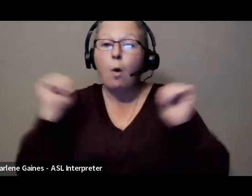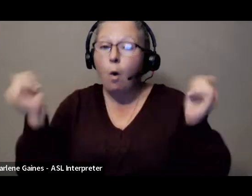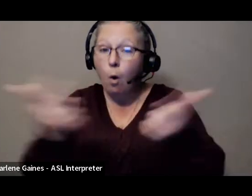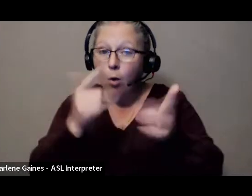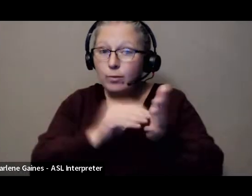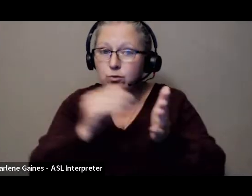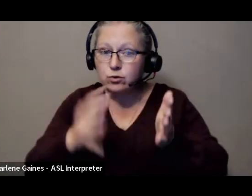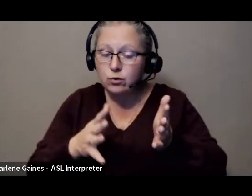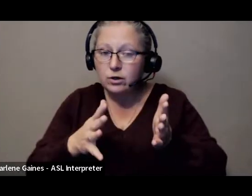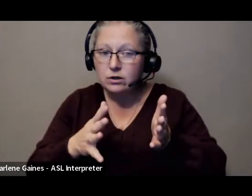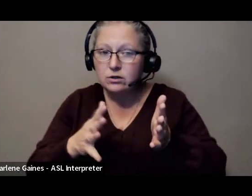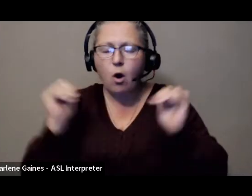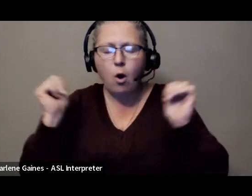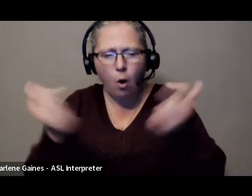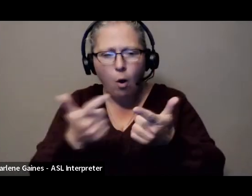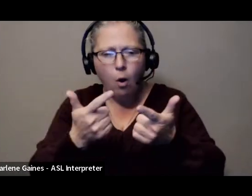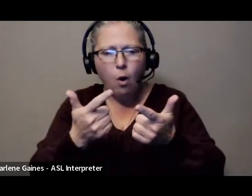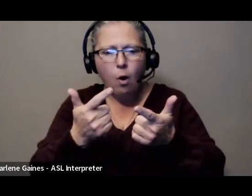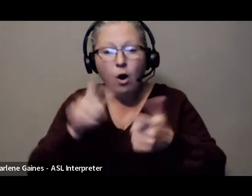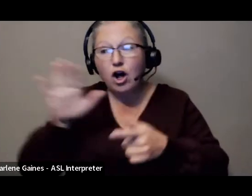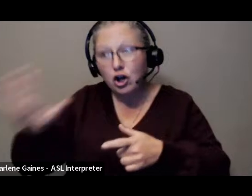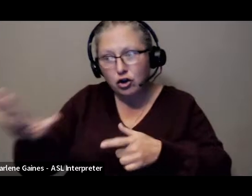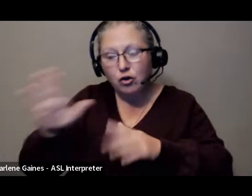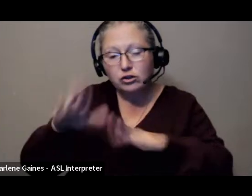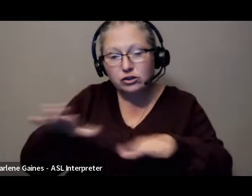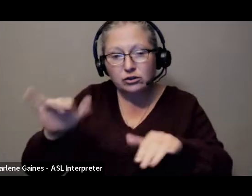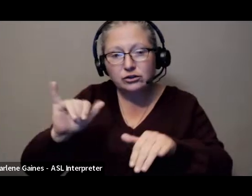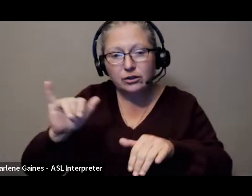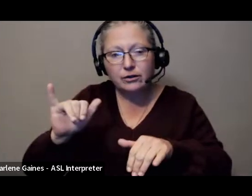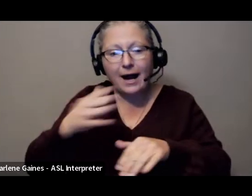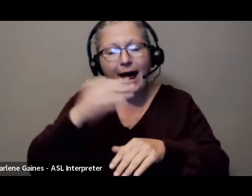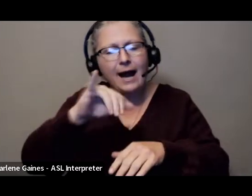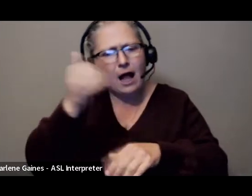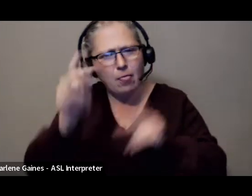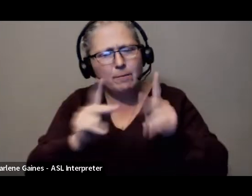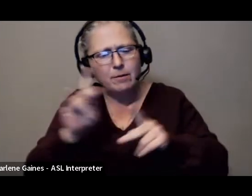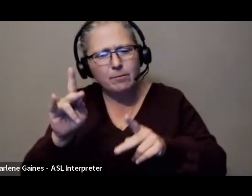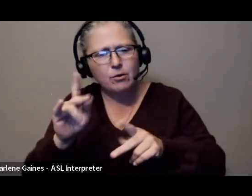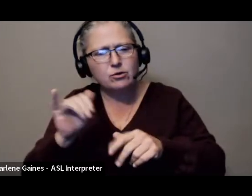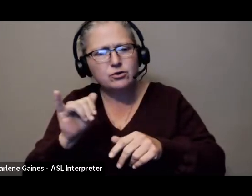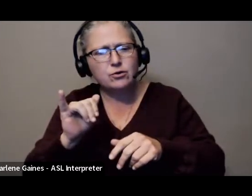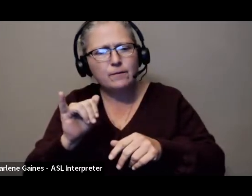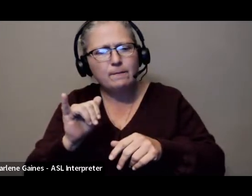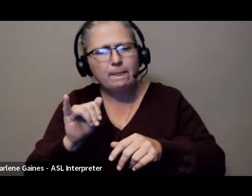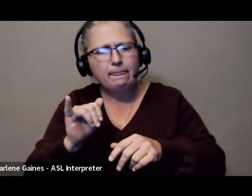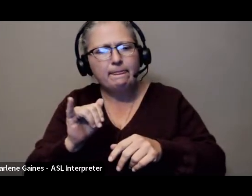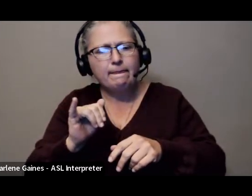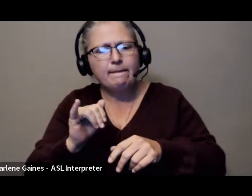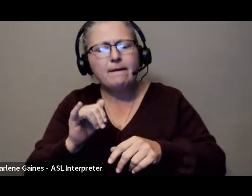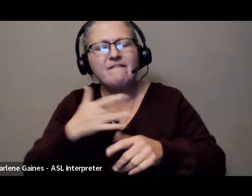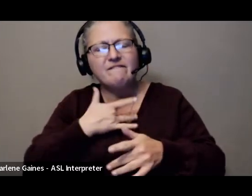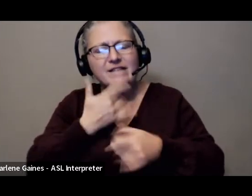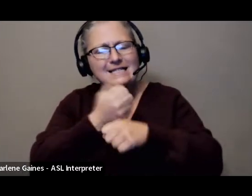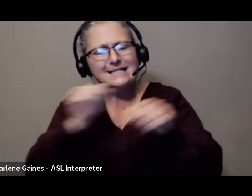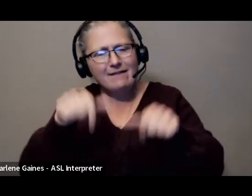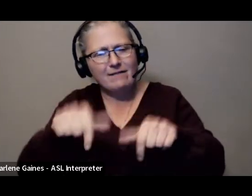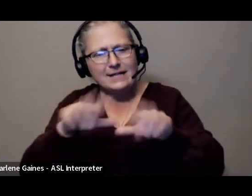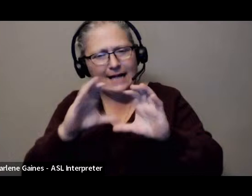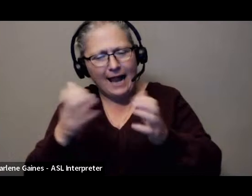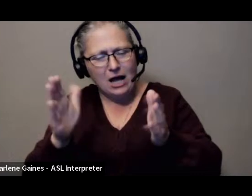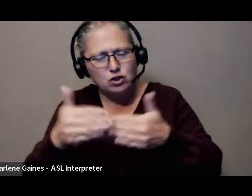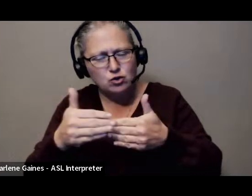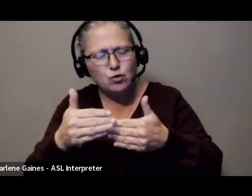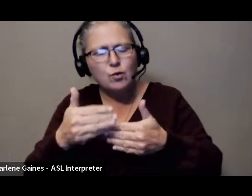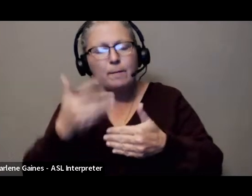them, your child, and other people's children Order, please. feel Order. safe in the classroom.